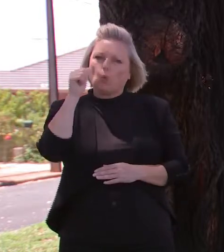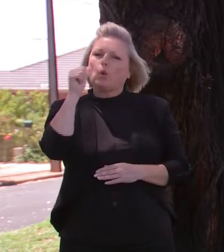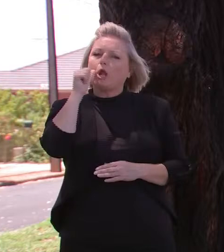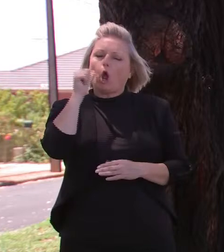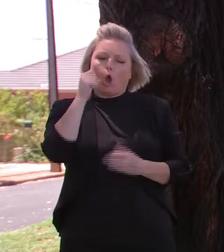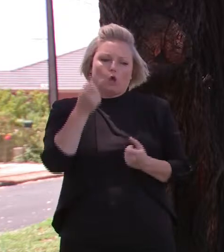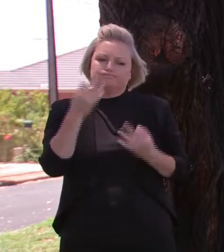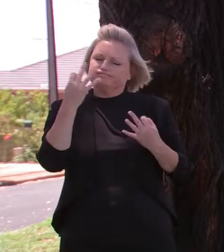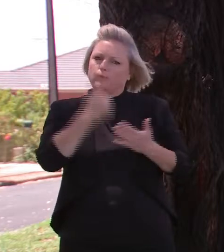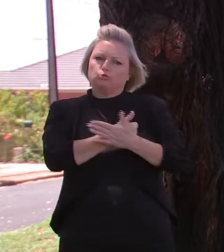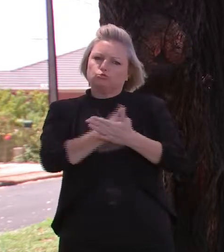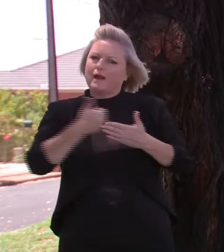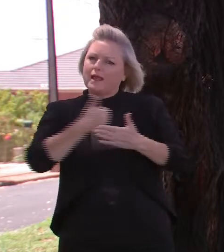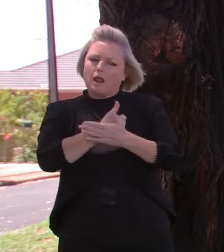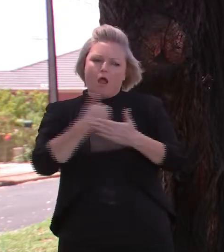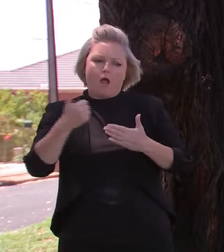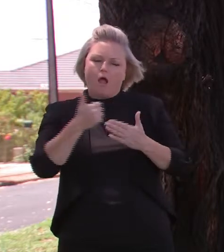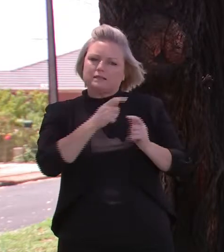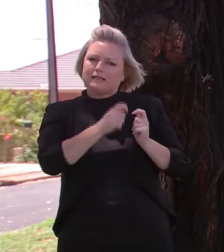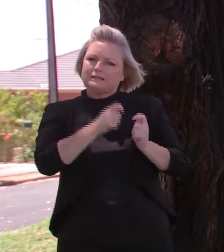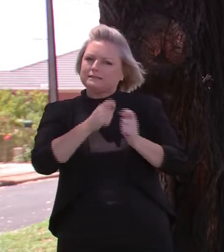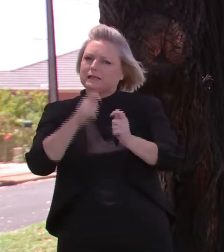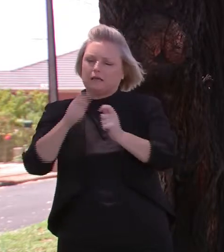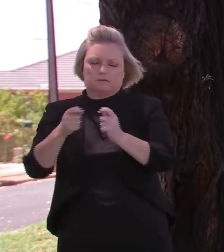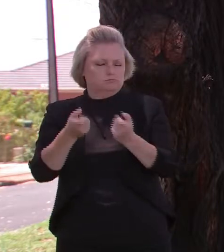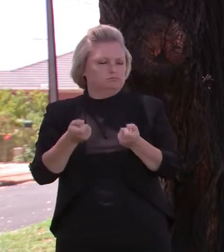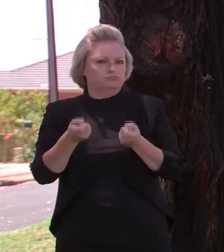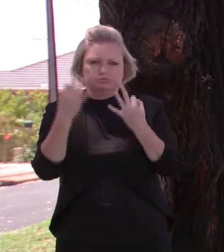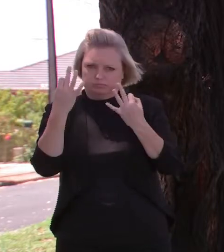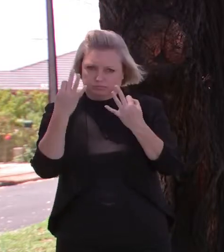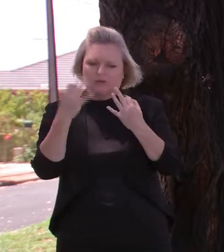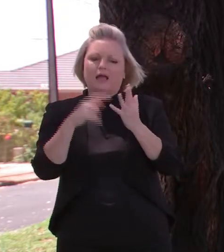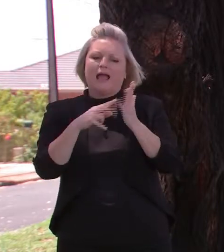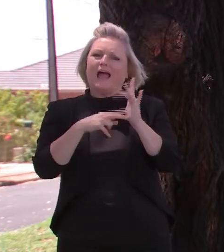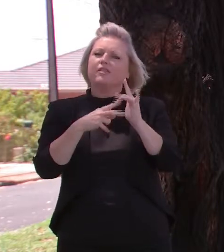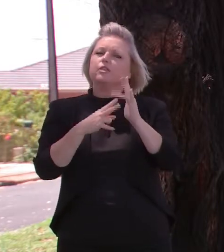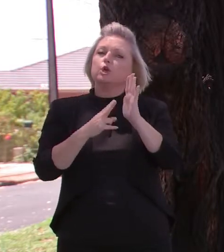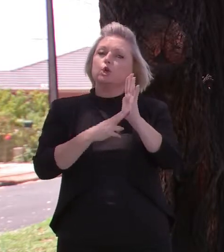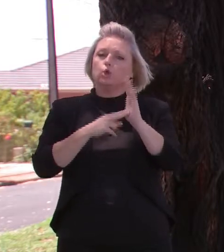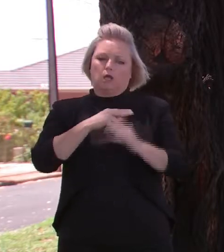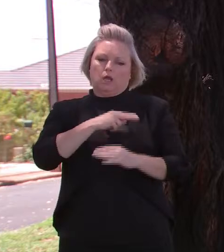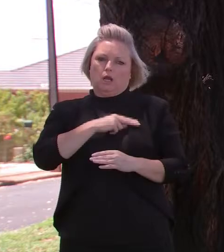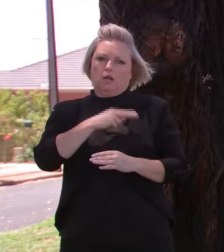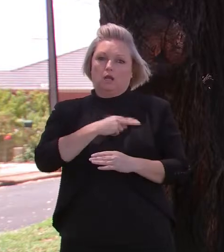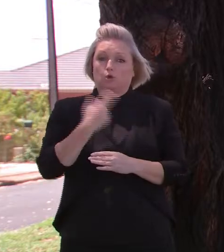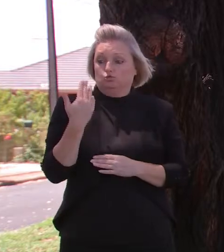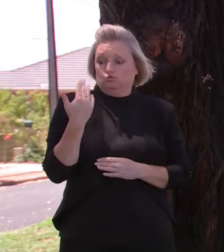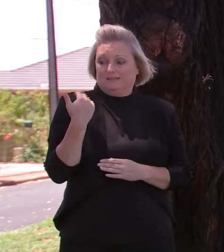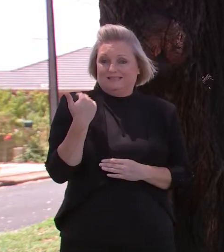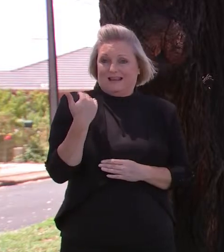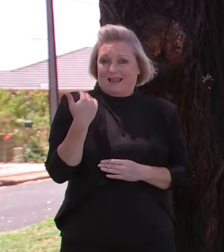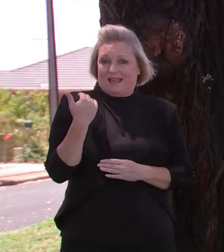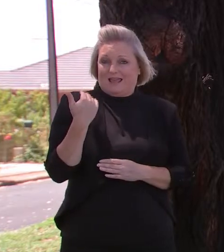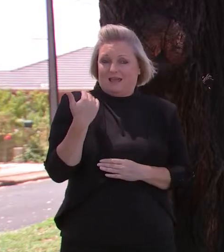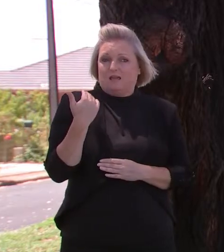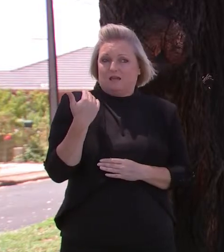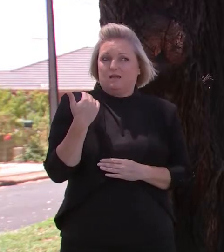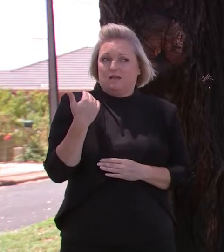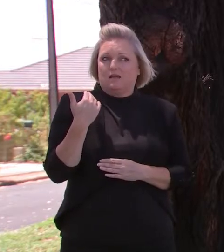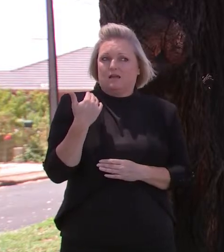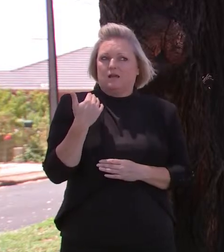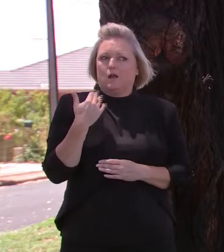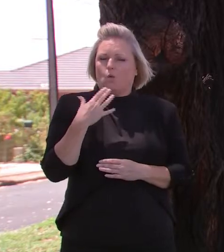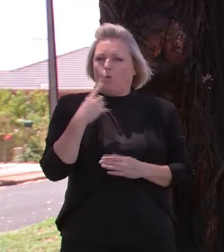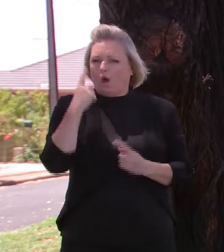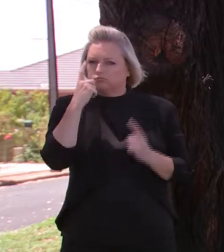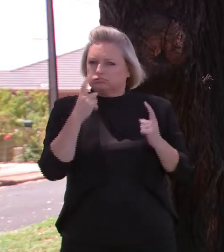kits are they being delivered? I understand that was part of the union pulling the pin on the strike was because schools are getting a supply of